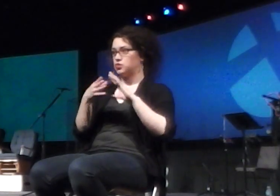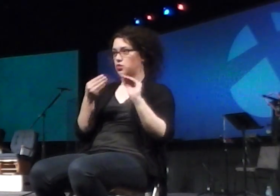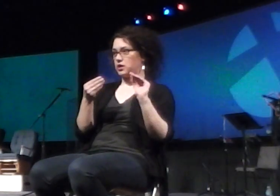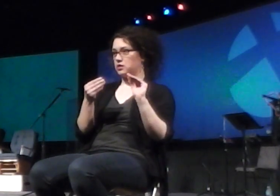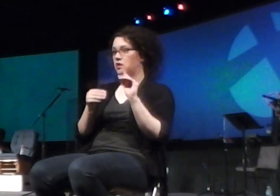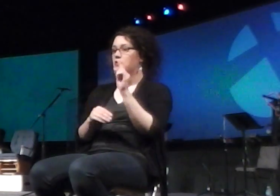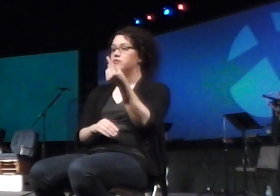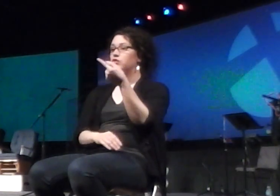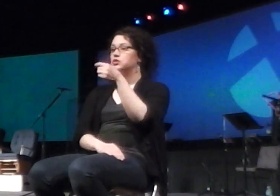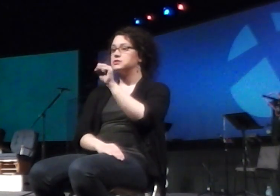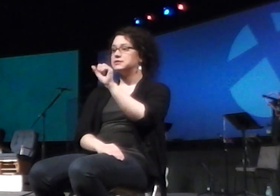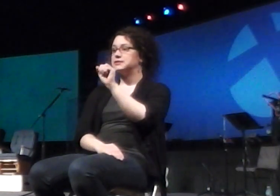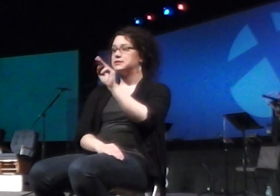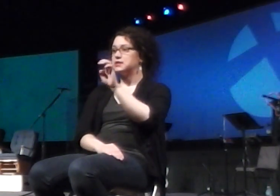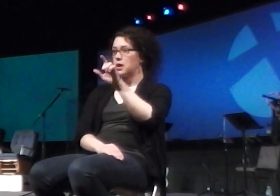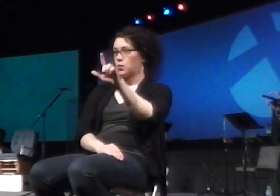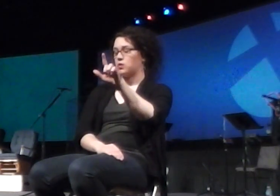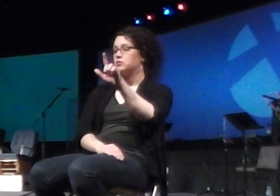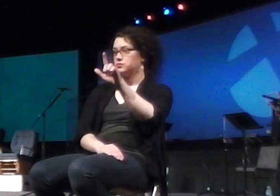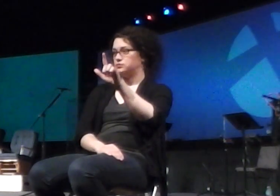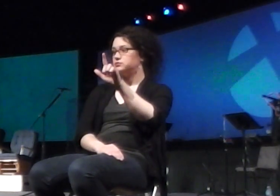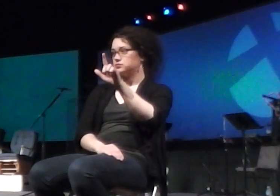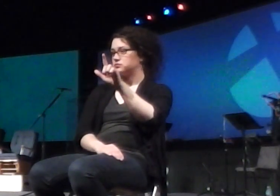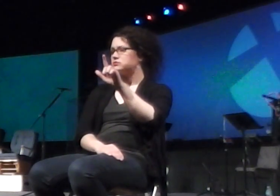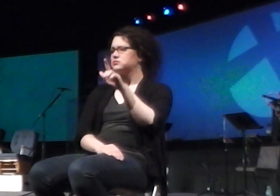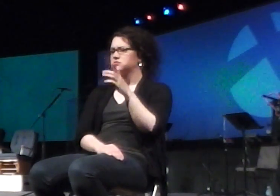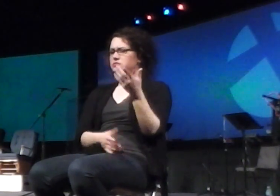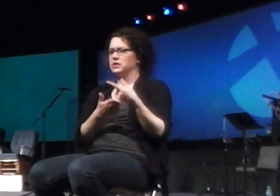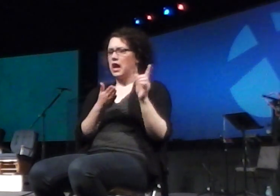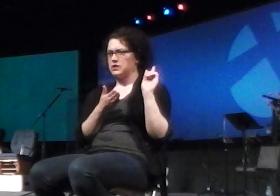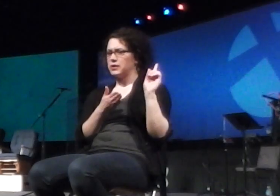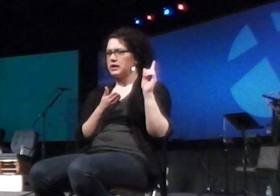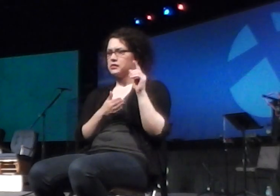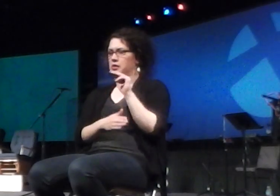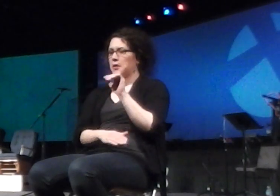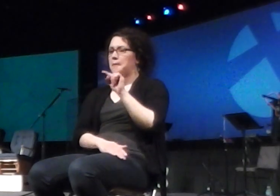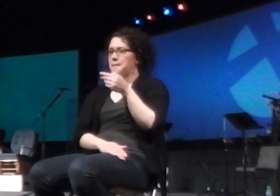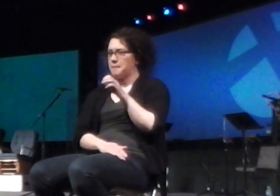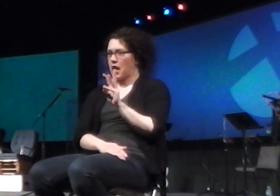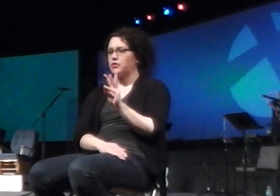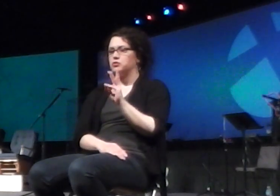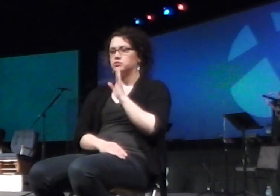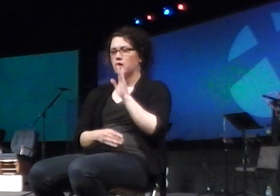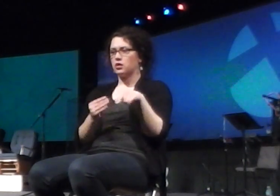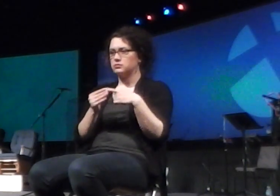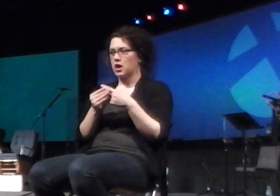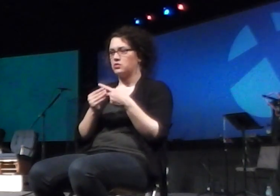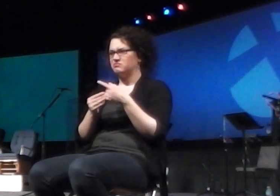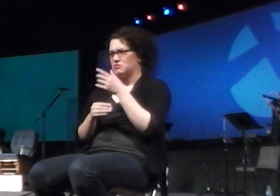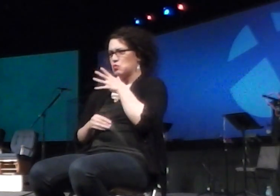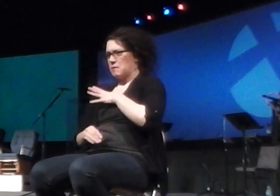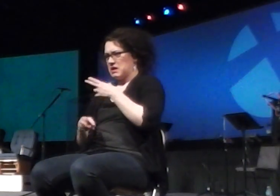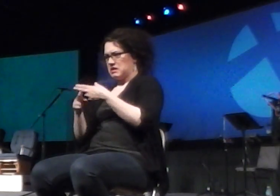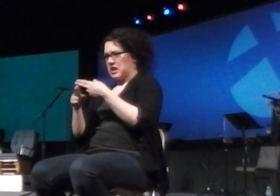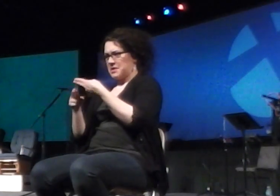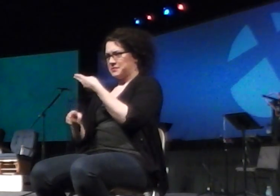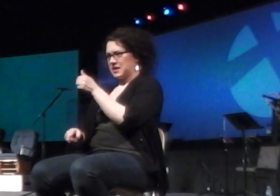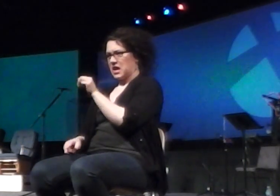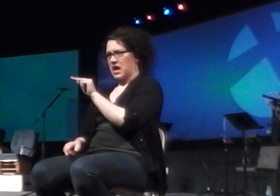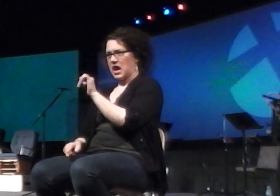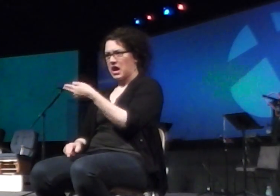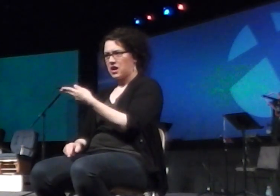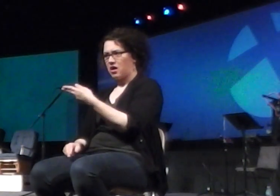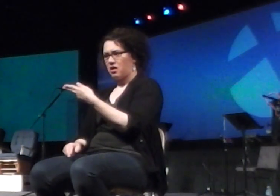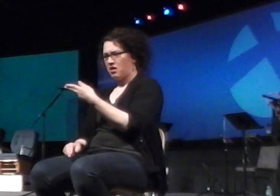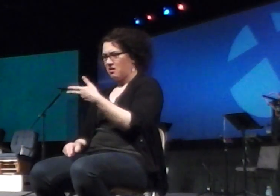in 1 Samuel. And basically, what Matthew covered last week is there's a woman named Hannah, and she's barren. She can't have a child, and she